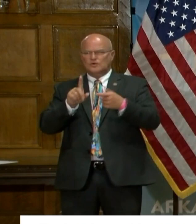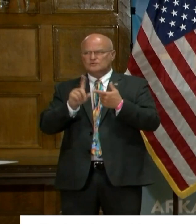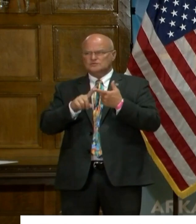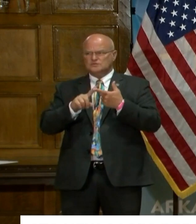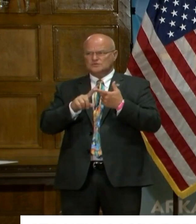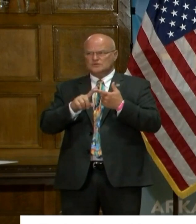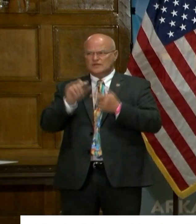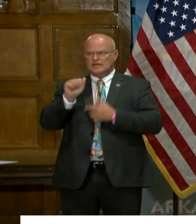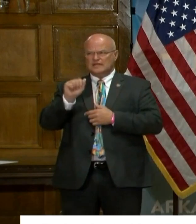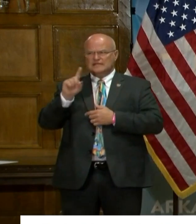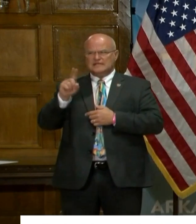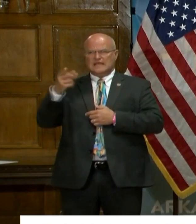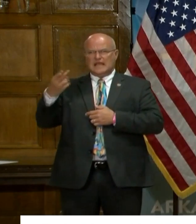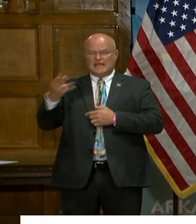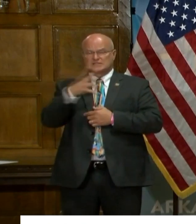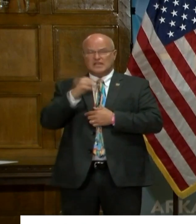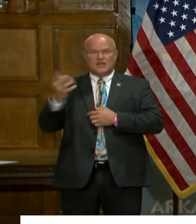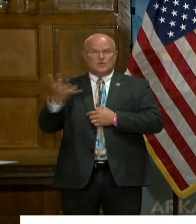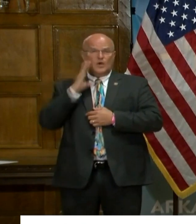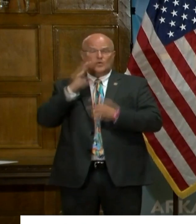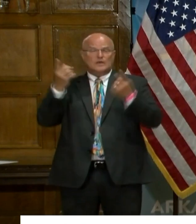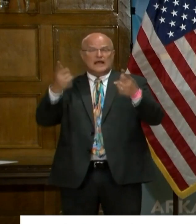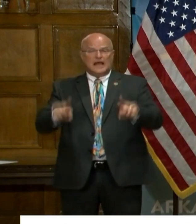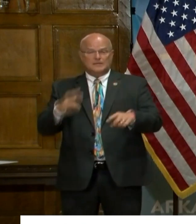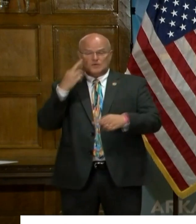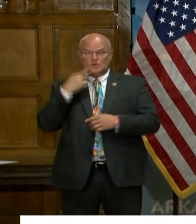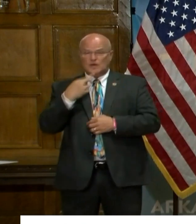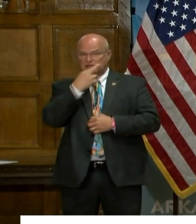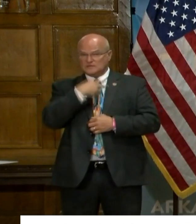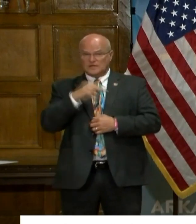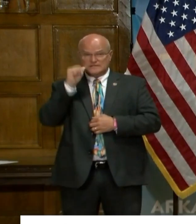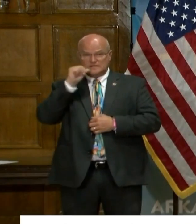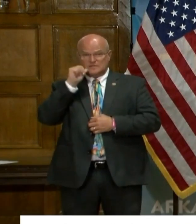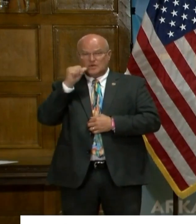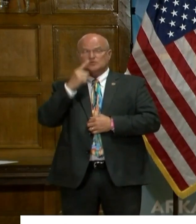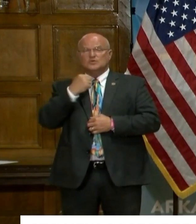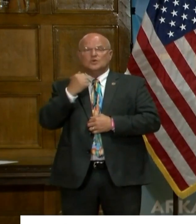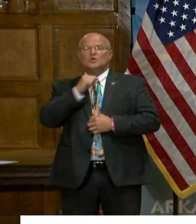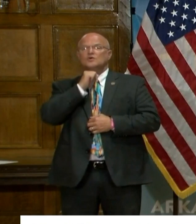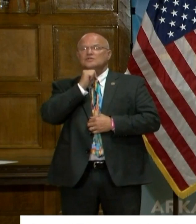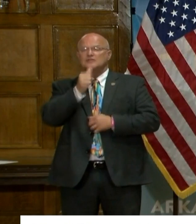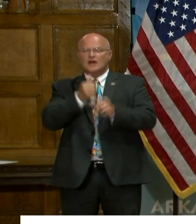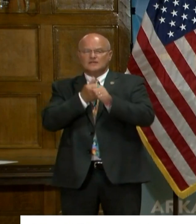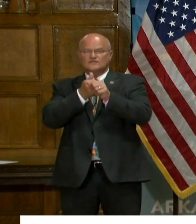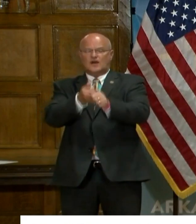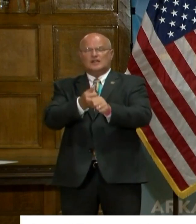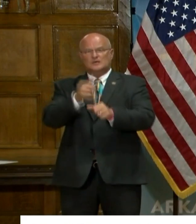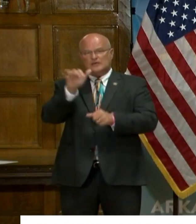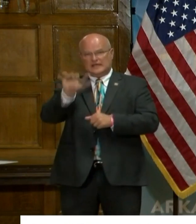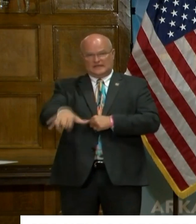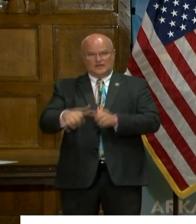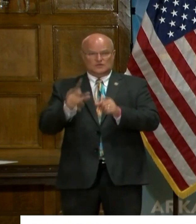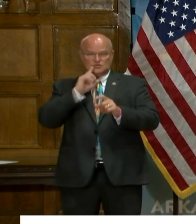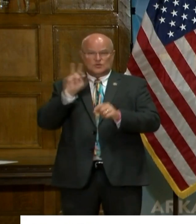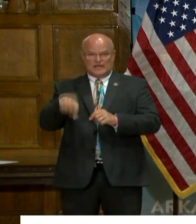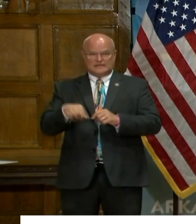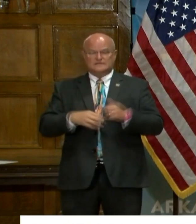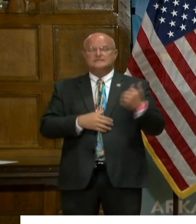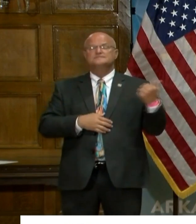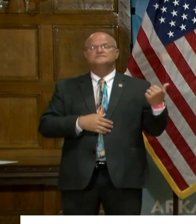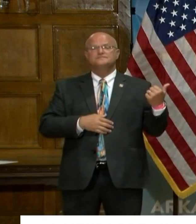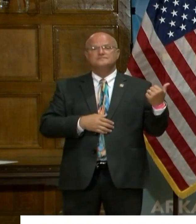the ADH, and what will happen to restaurants and bars who are found not in compliance with the